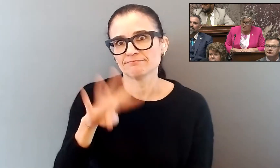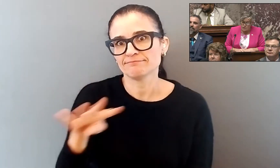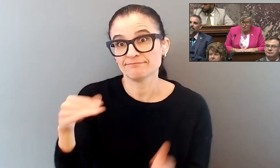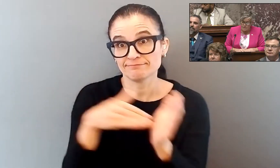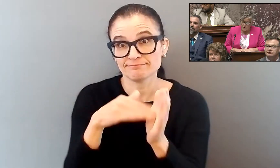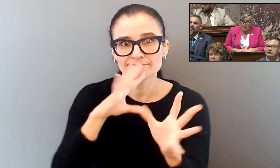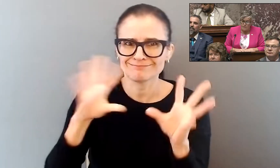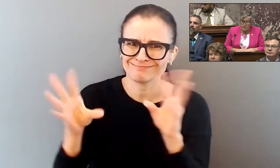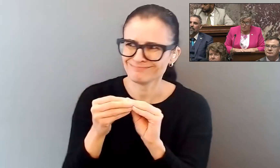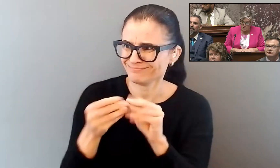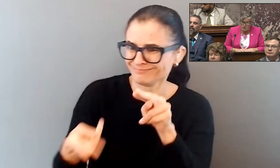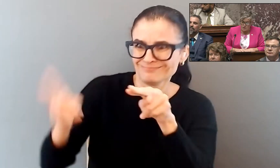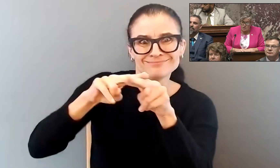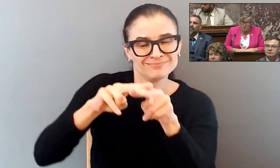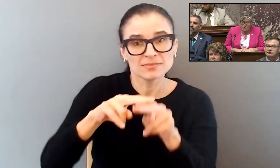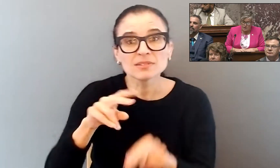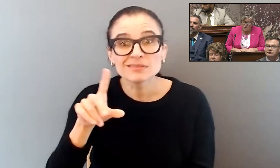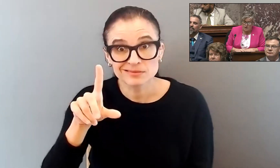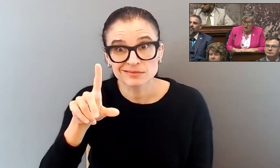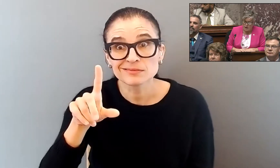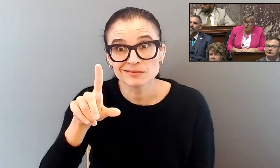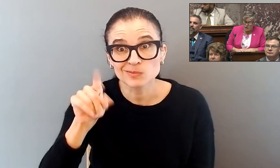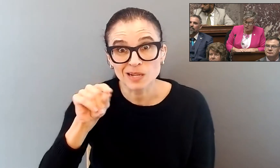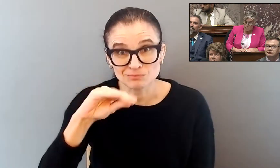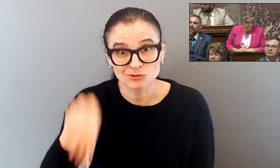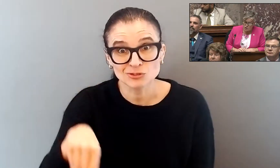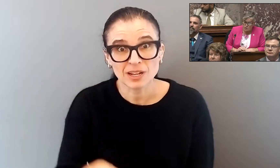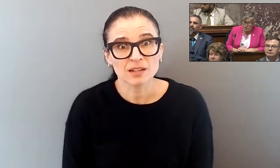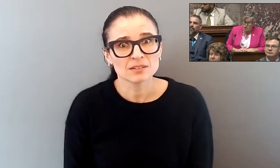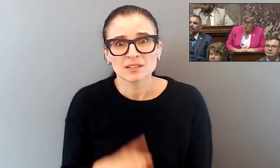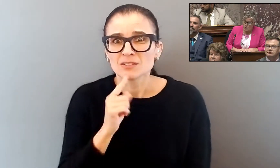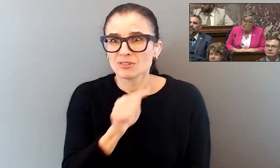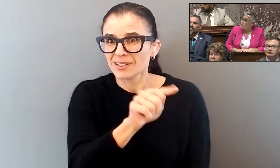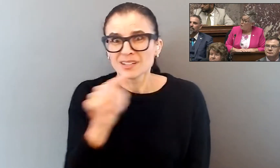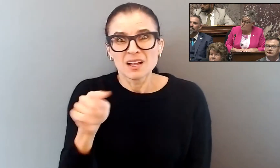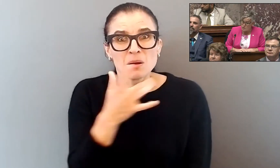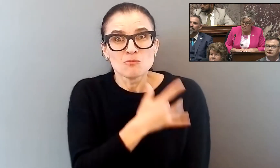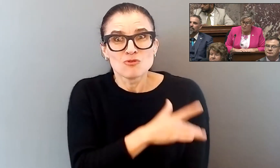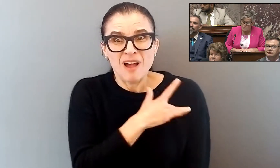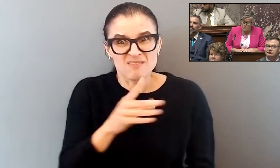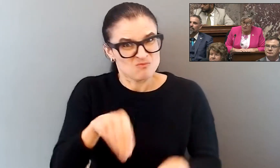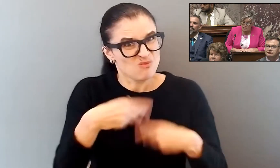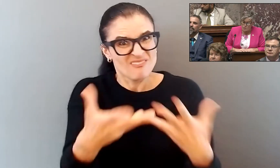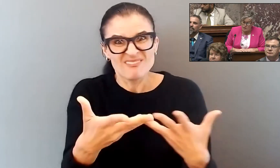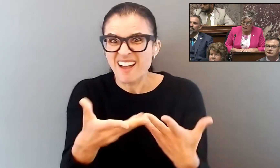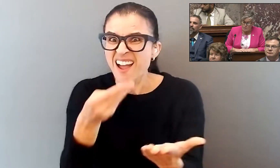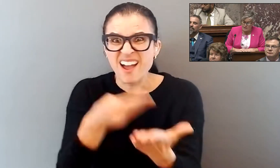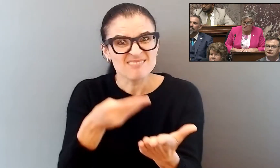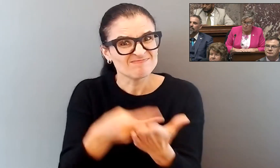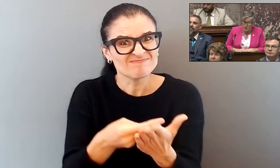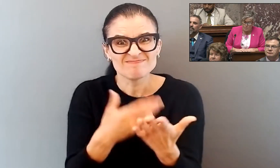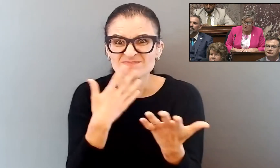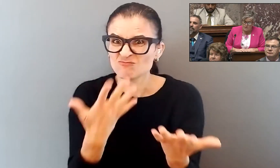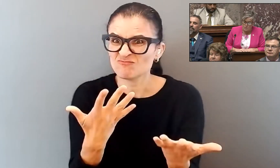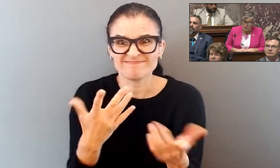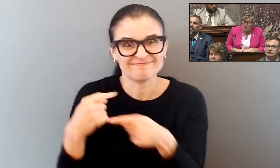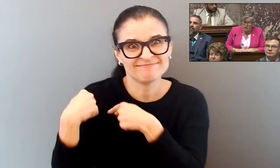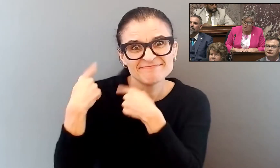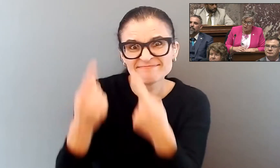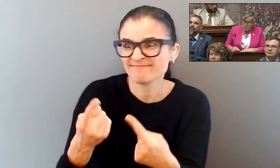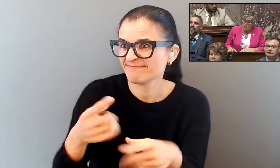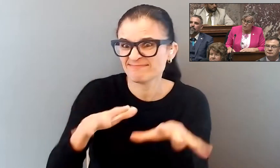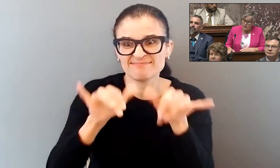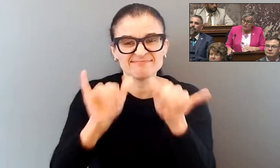has left core funding frozen since 2009. Prince George is showing what's possible when a library is supported by its